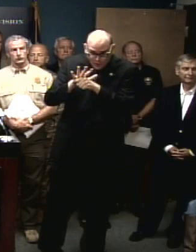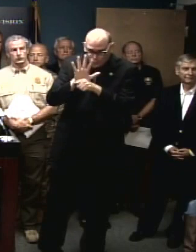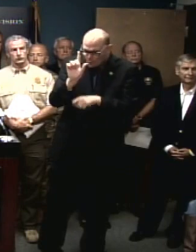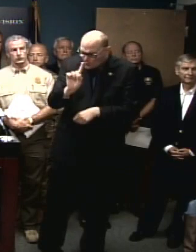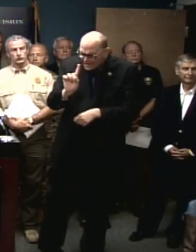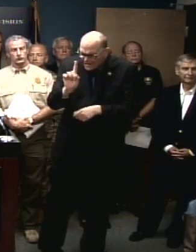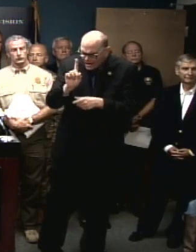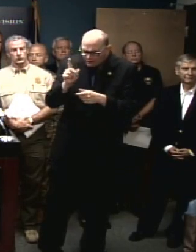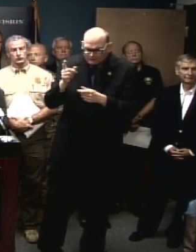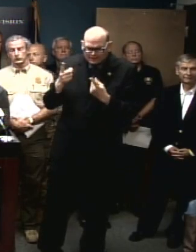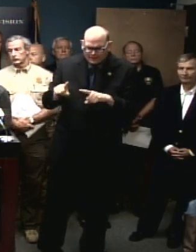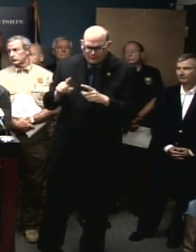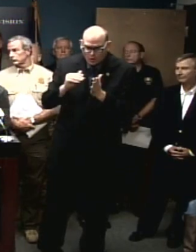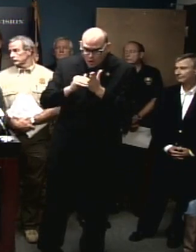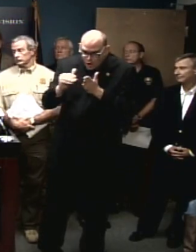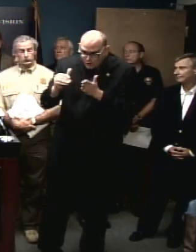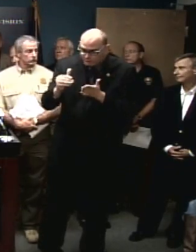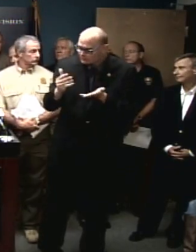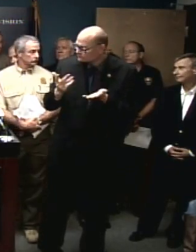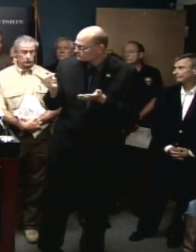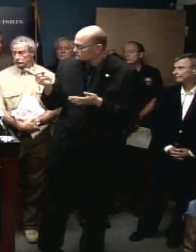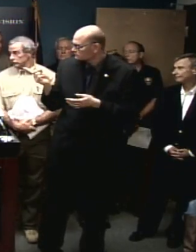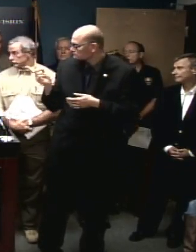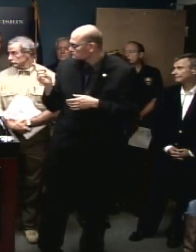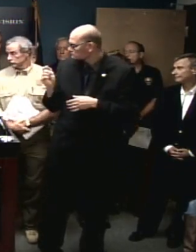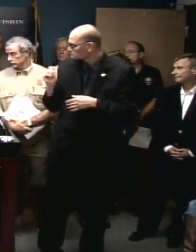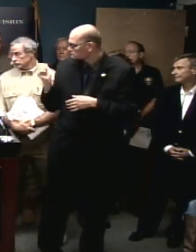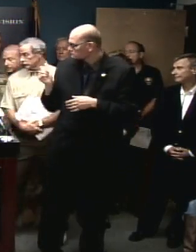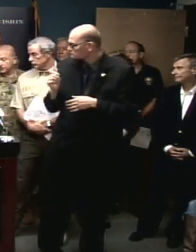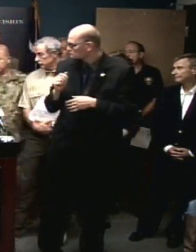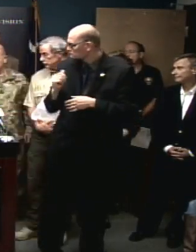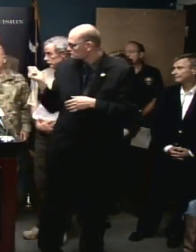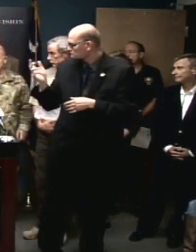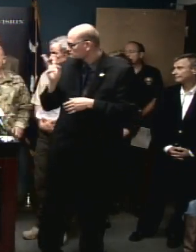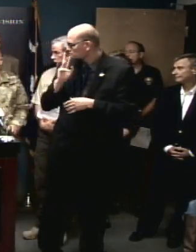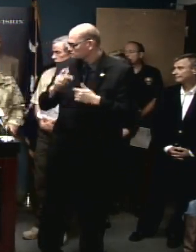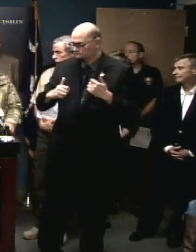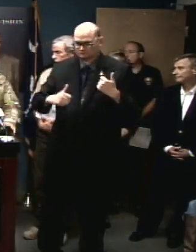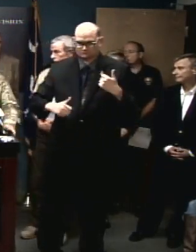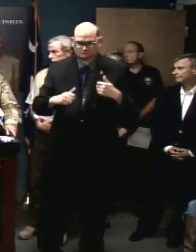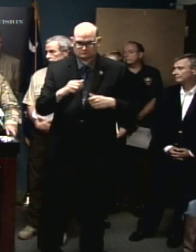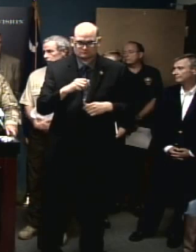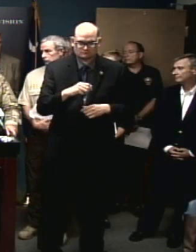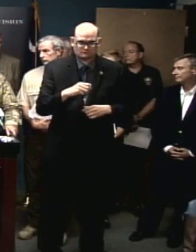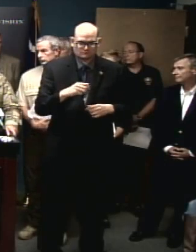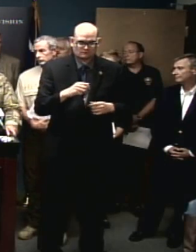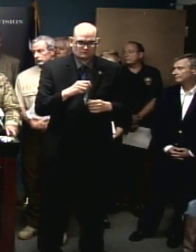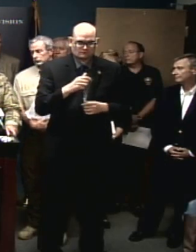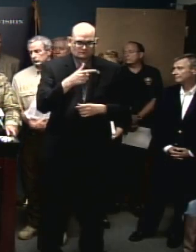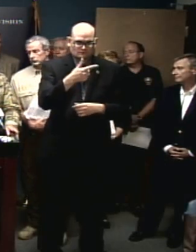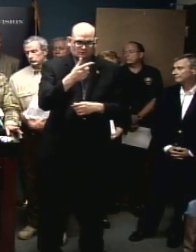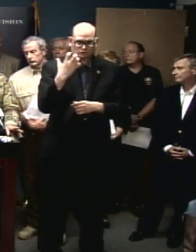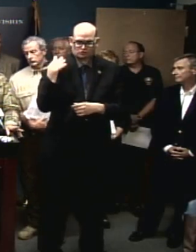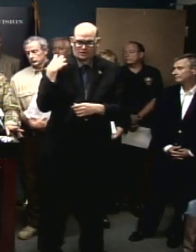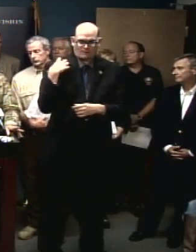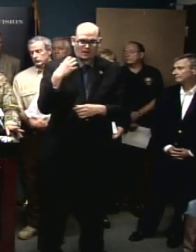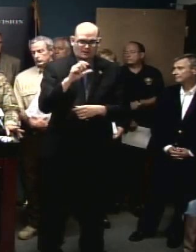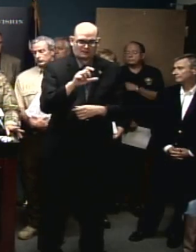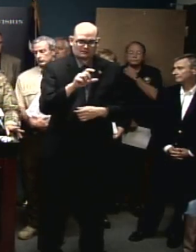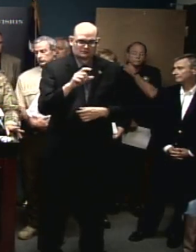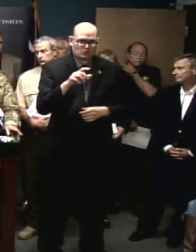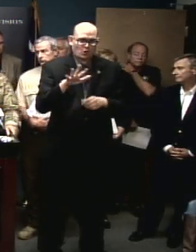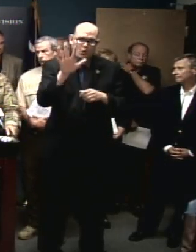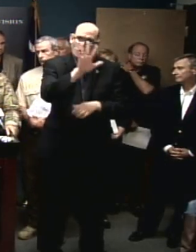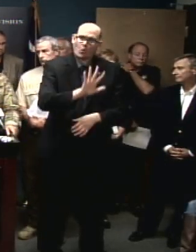or everywhere? I'll ask the general if he's got some information on that. It is throughout the state. I mean, the internet's